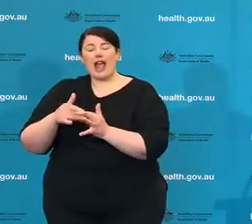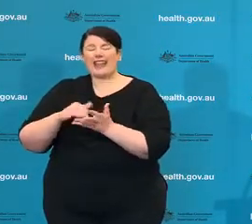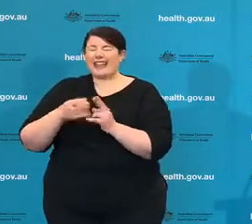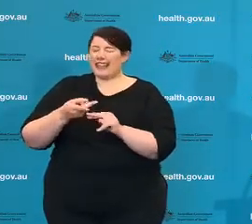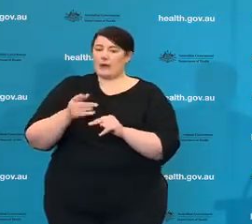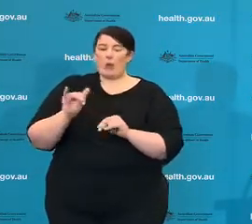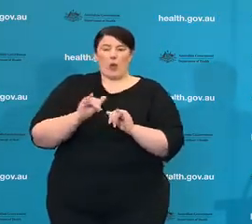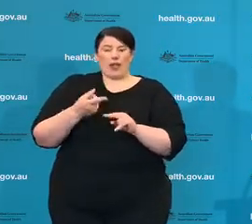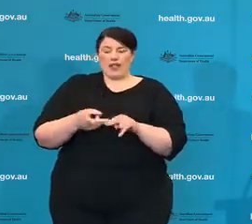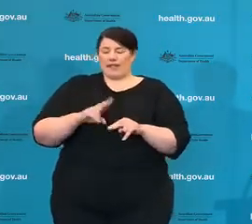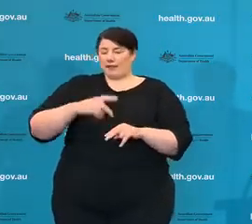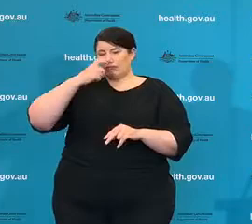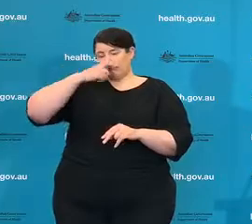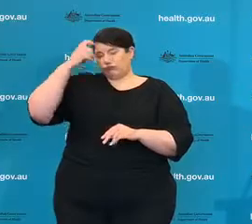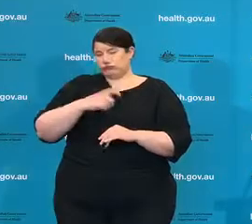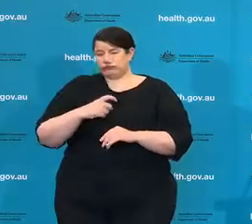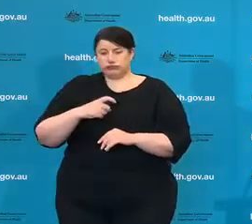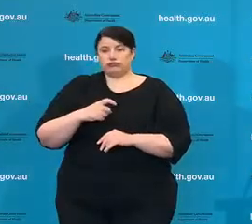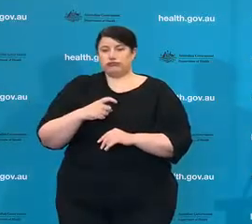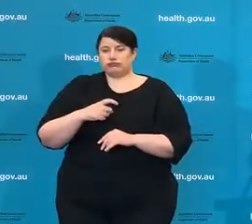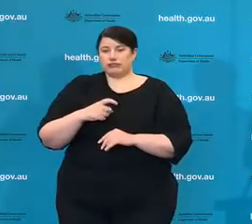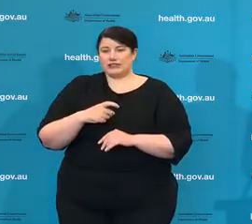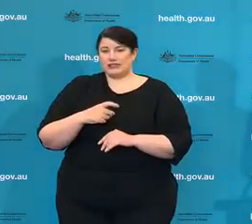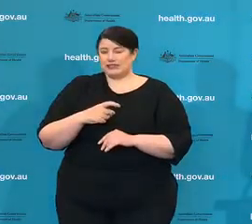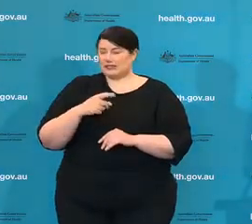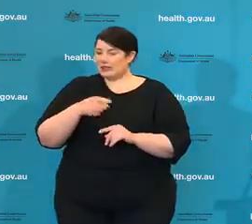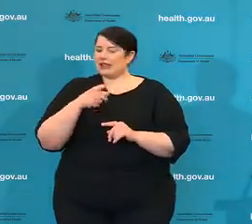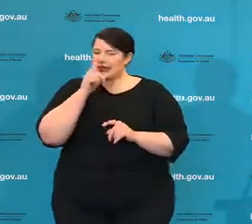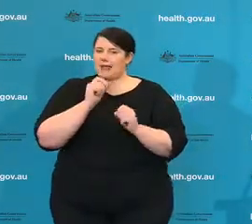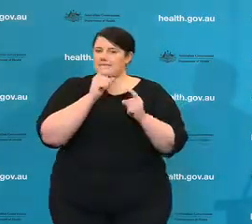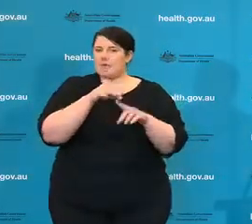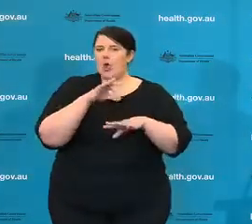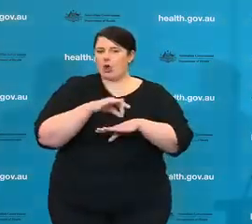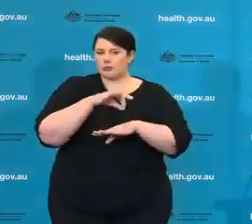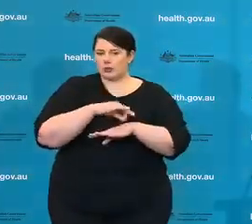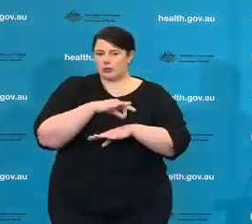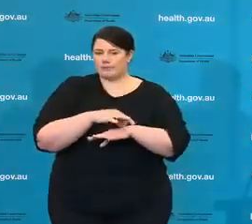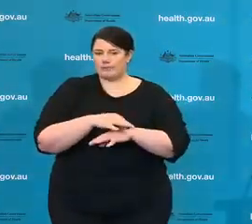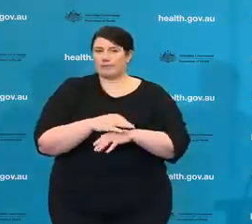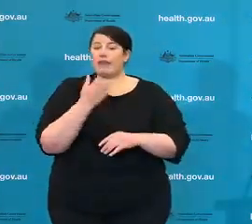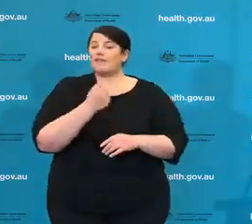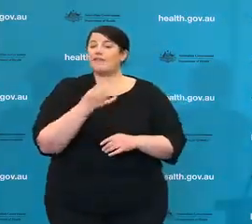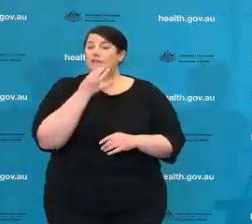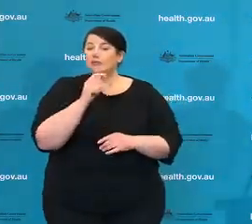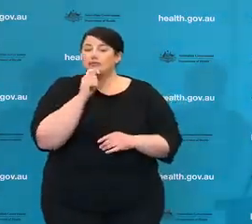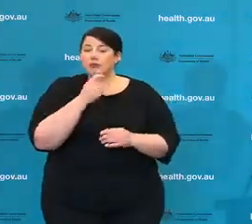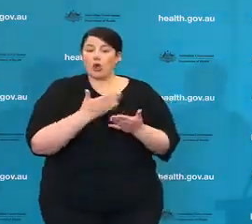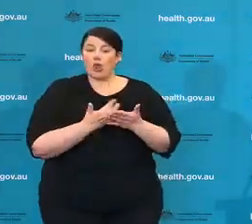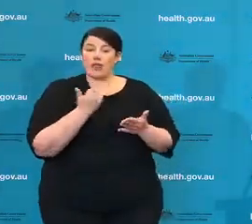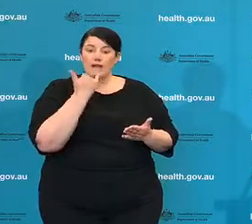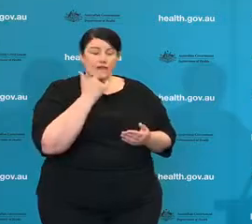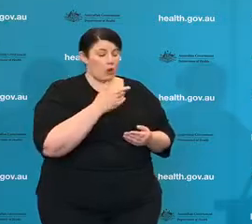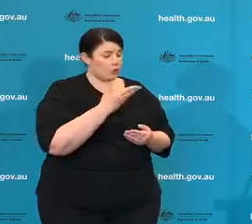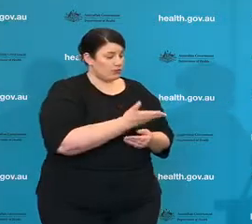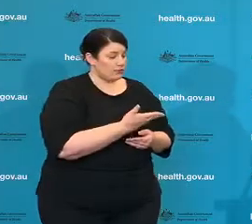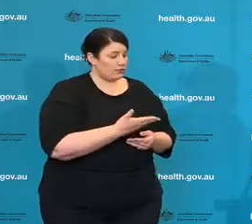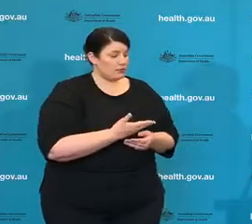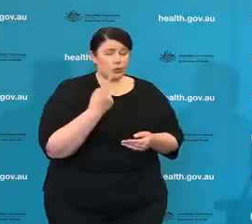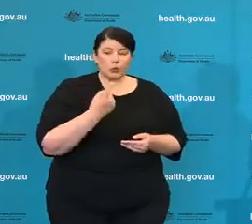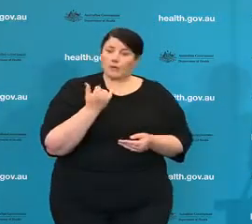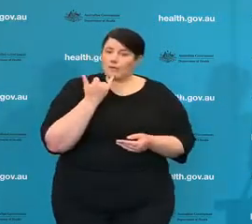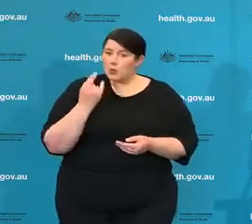all those things are critically important. And I might just go to the phone and then I can come back to the room. Who's